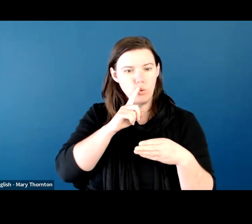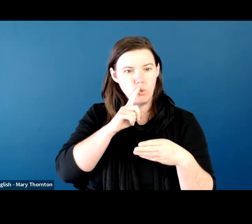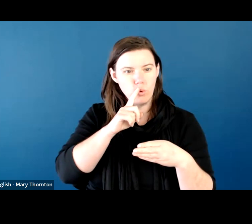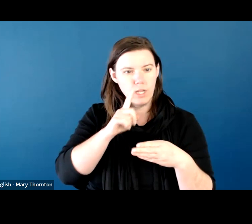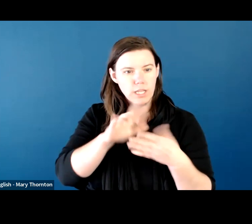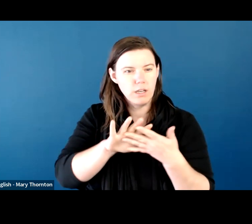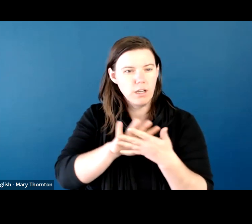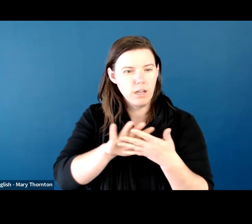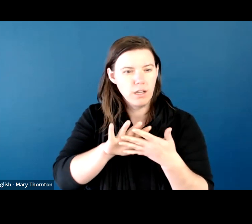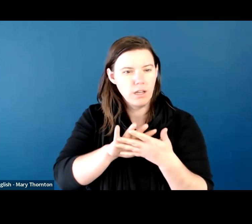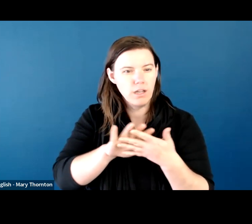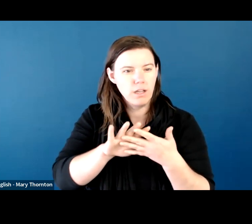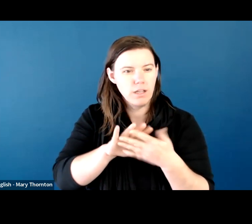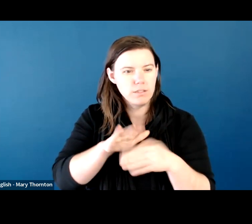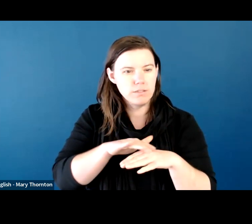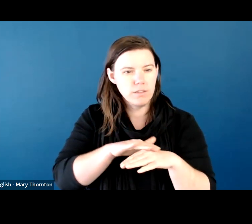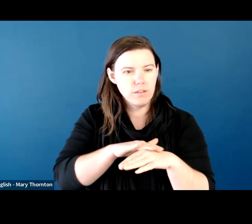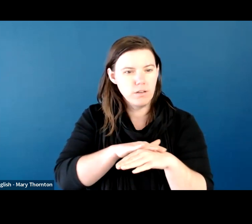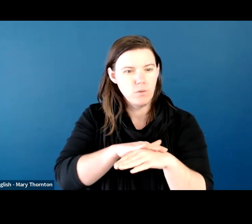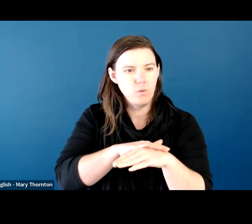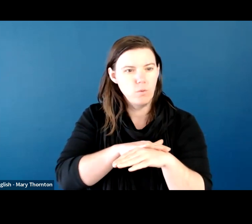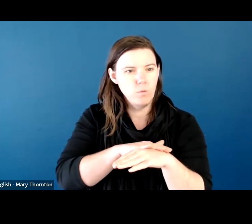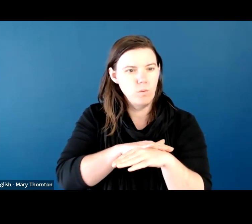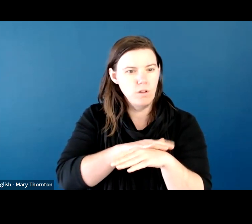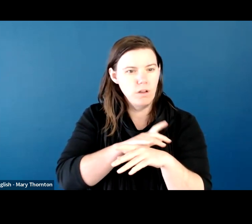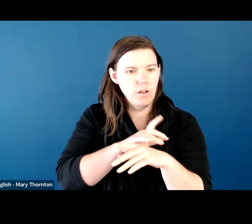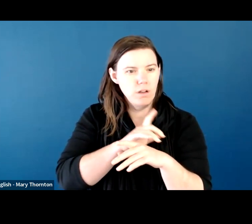But one of the